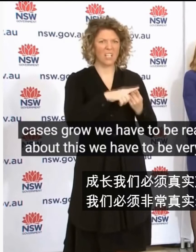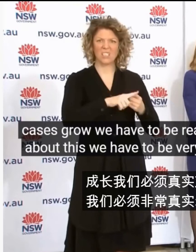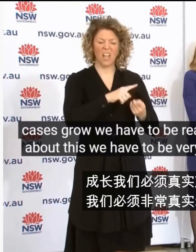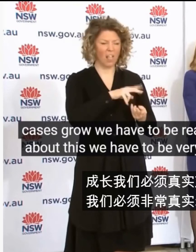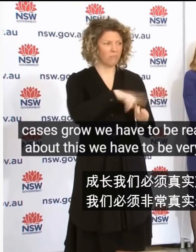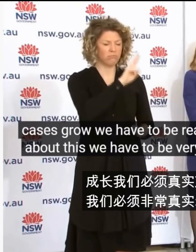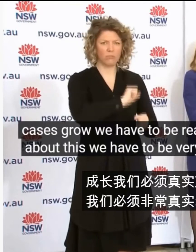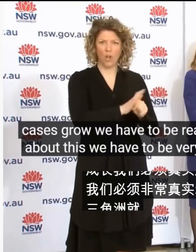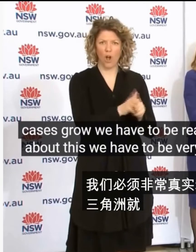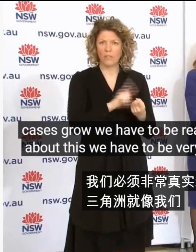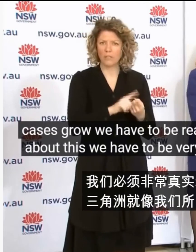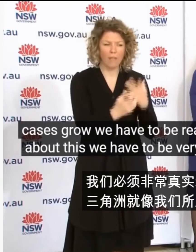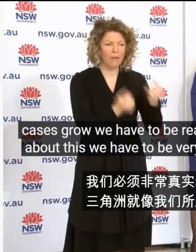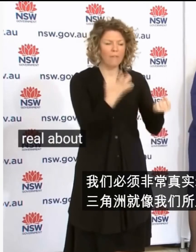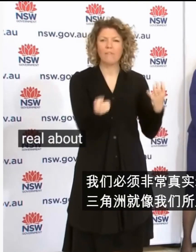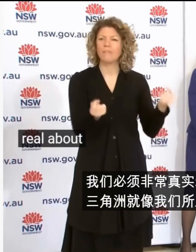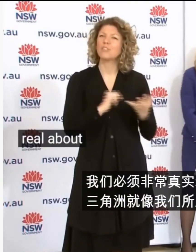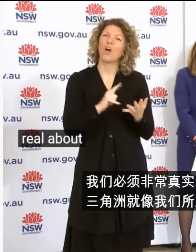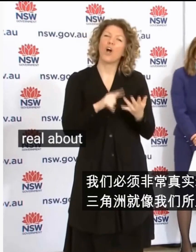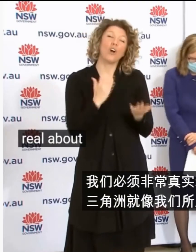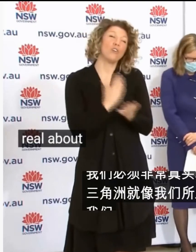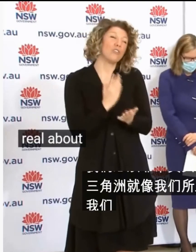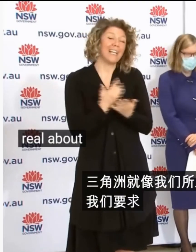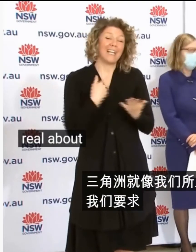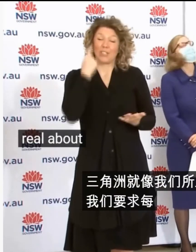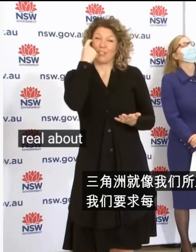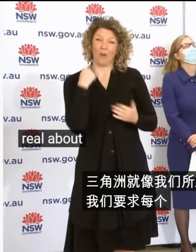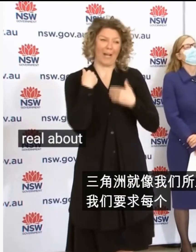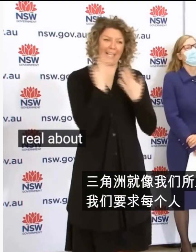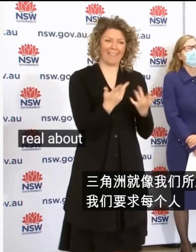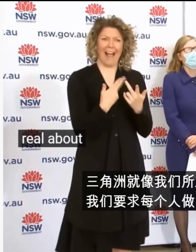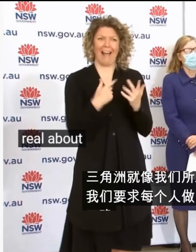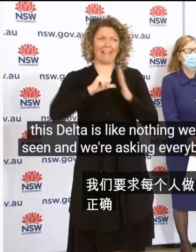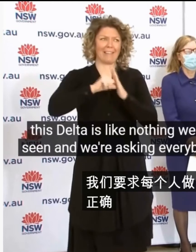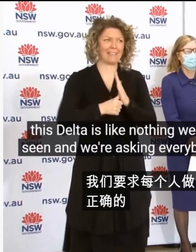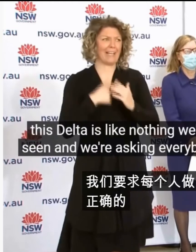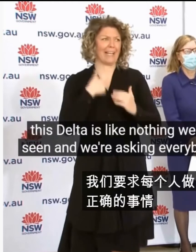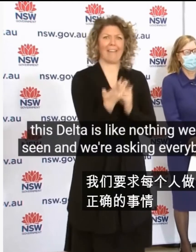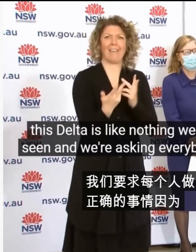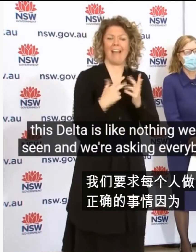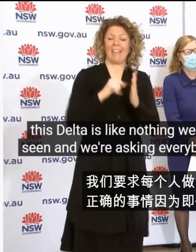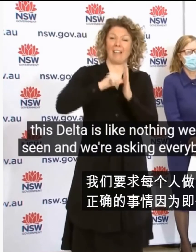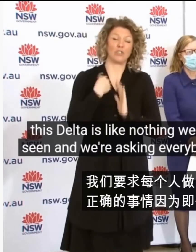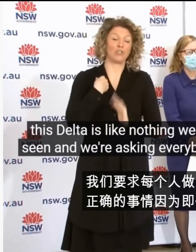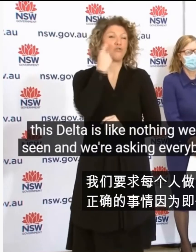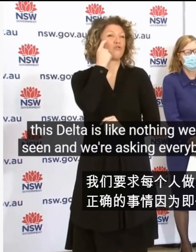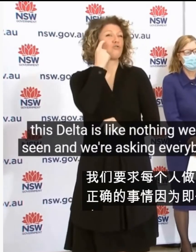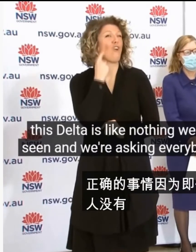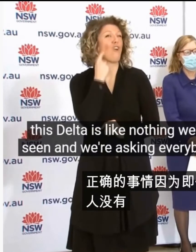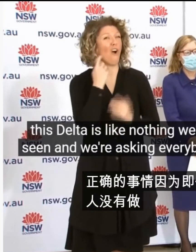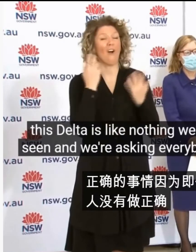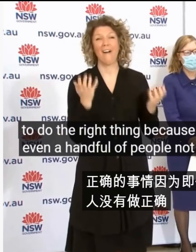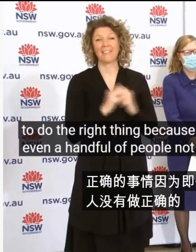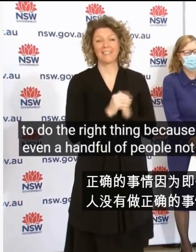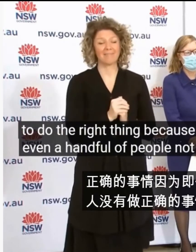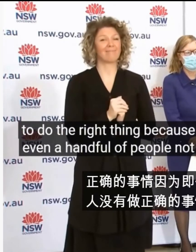about this. Delta is like nothing we've seen, and we're asking everybody to do the right thing, because even a handful of